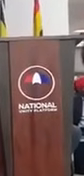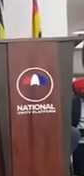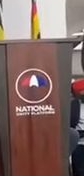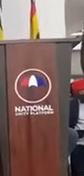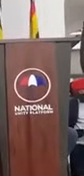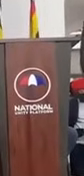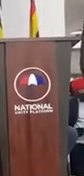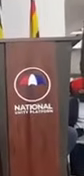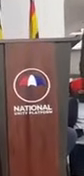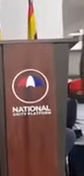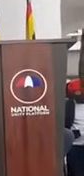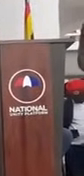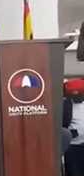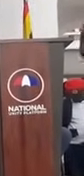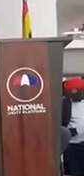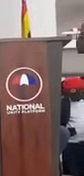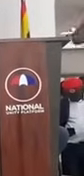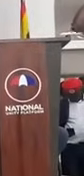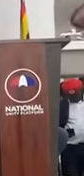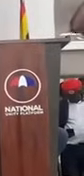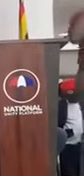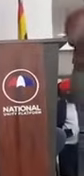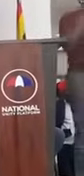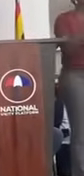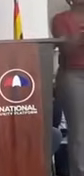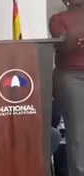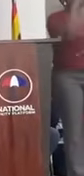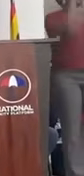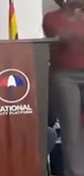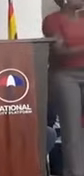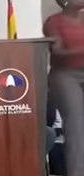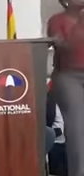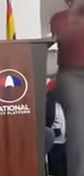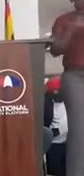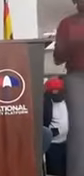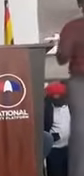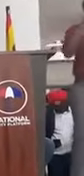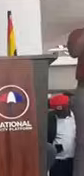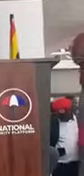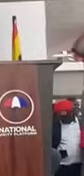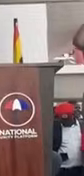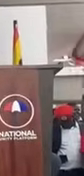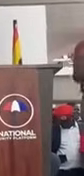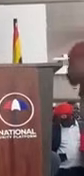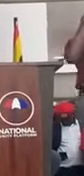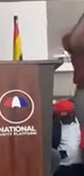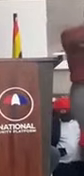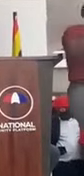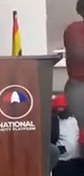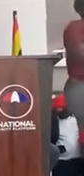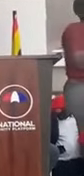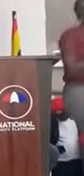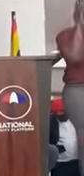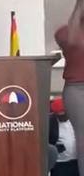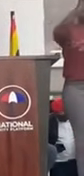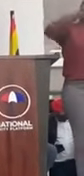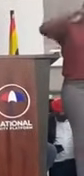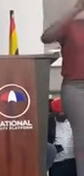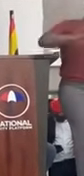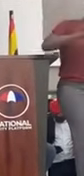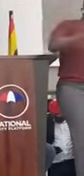Our president indeed said it. We are the leaders of the future, and the future is today.